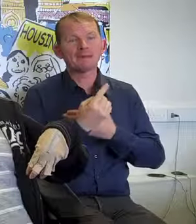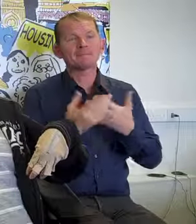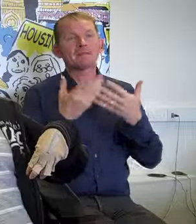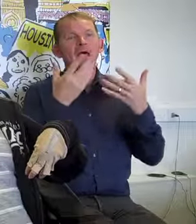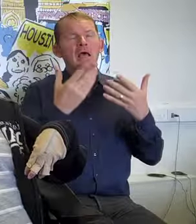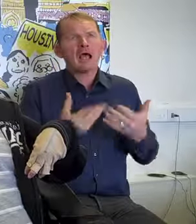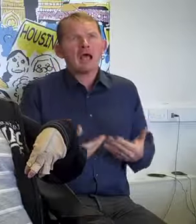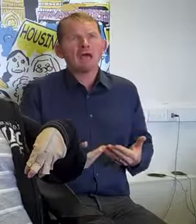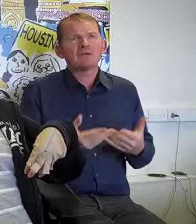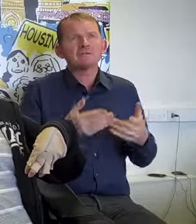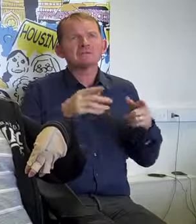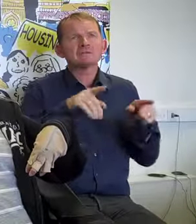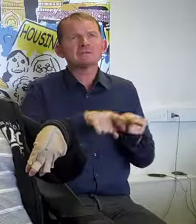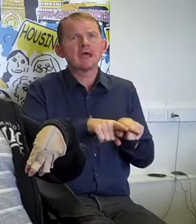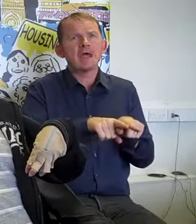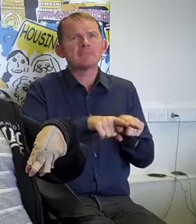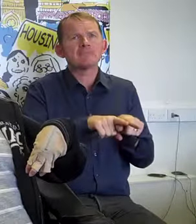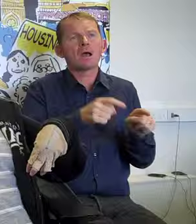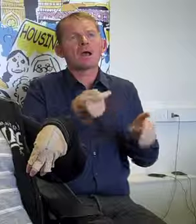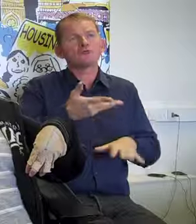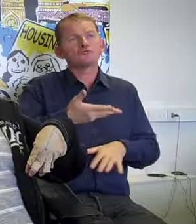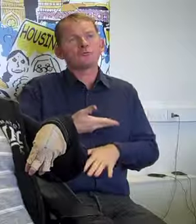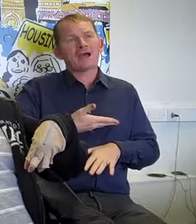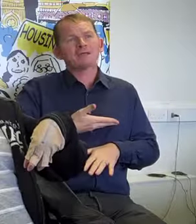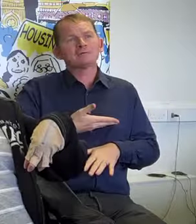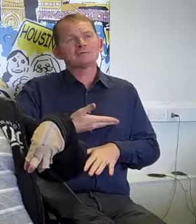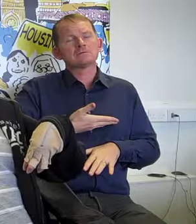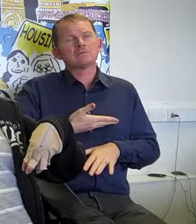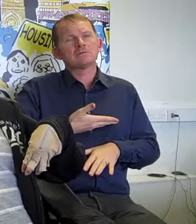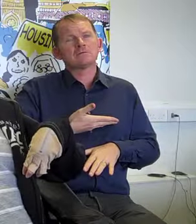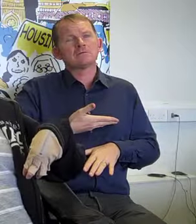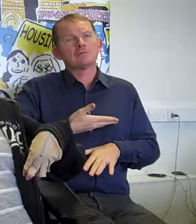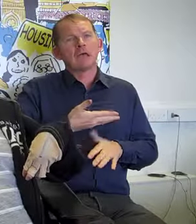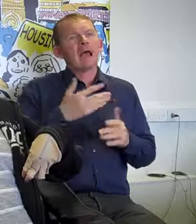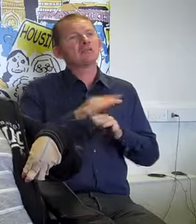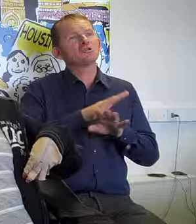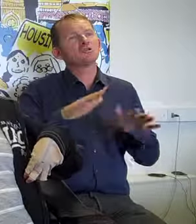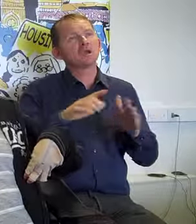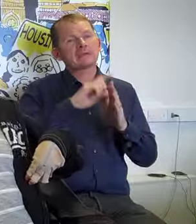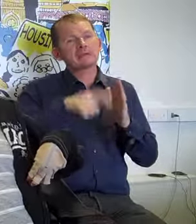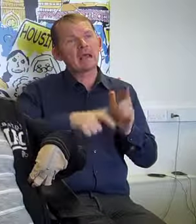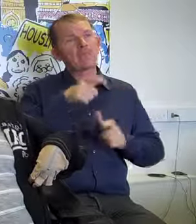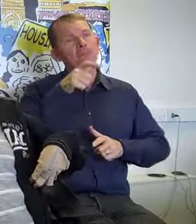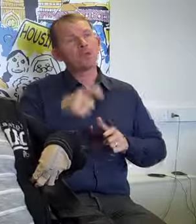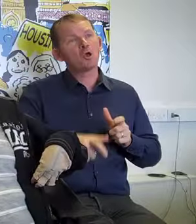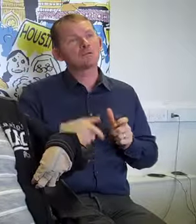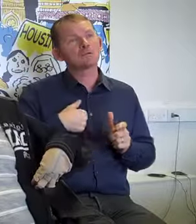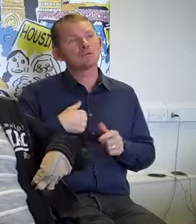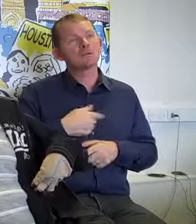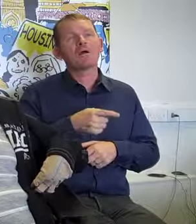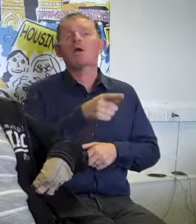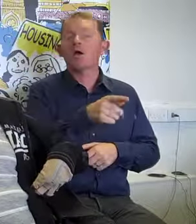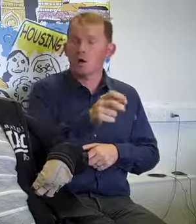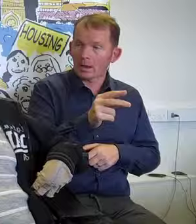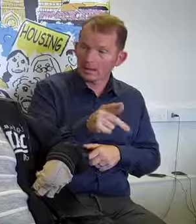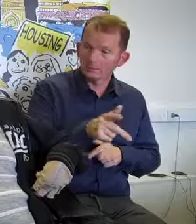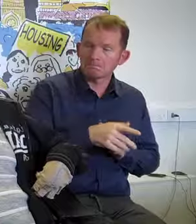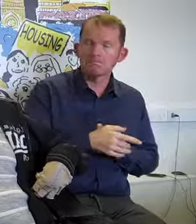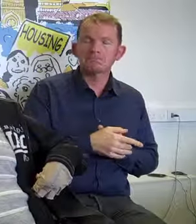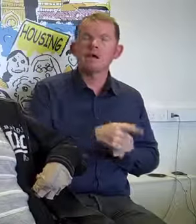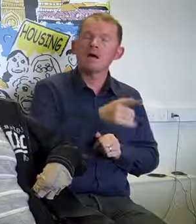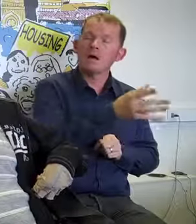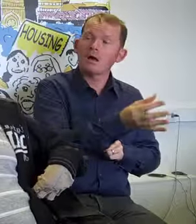the same rights as a non-disabled person. Okay, so